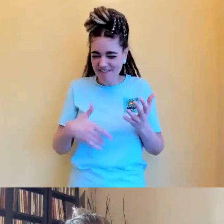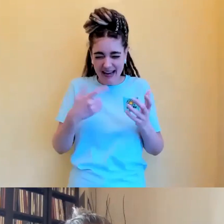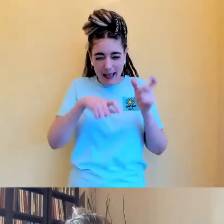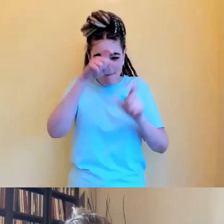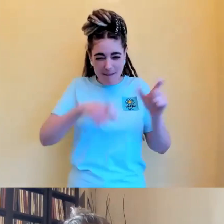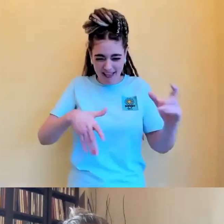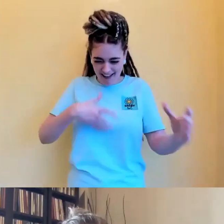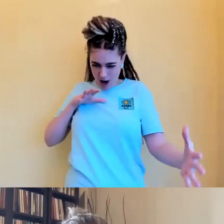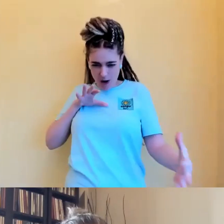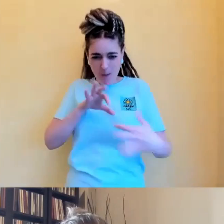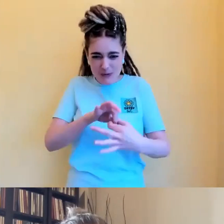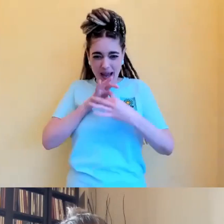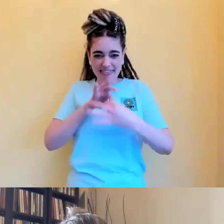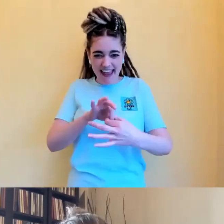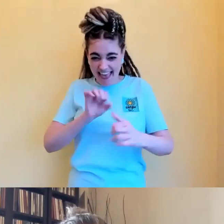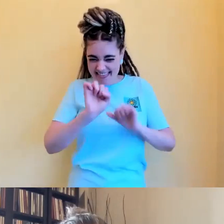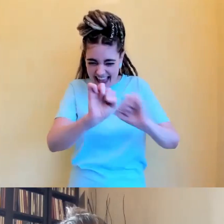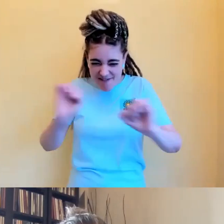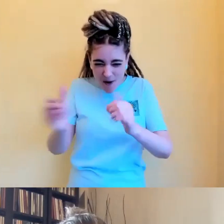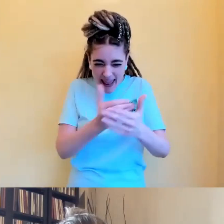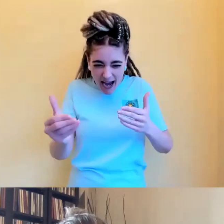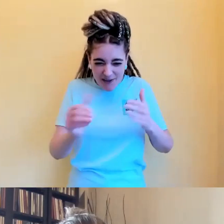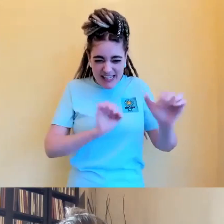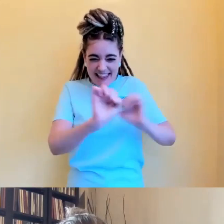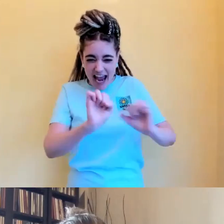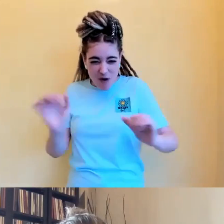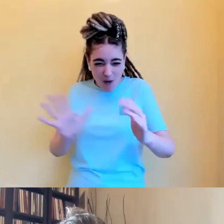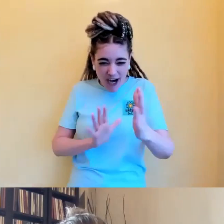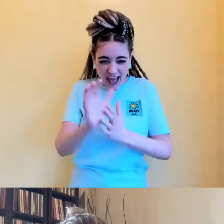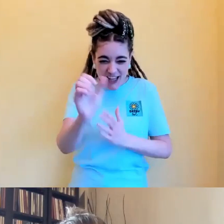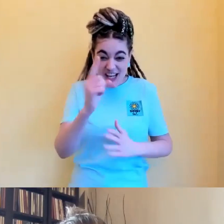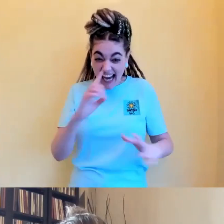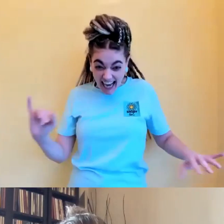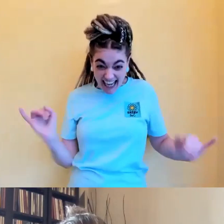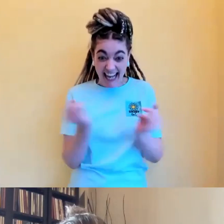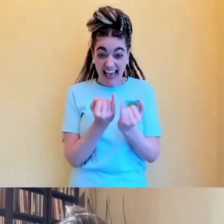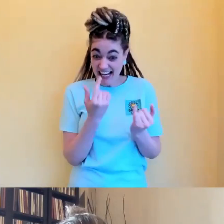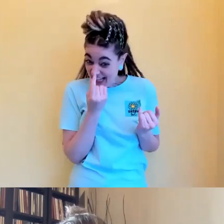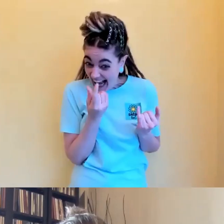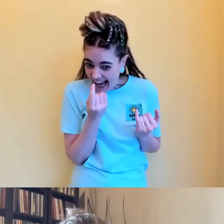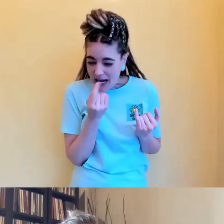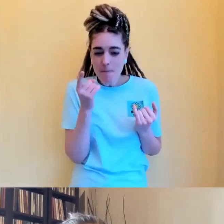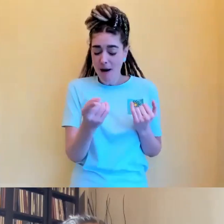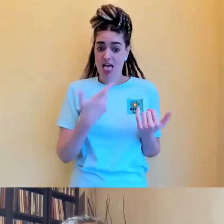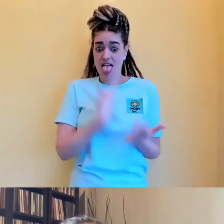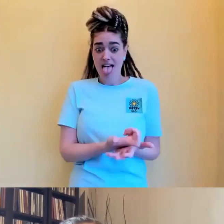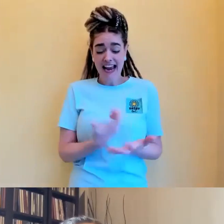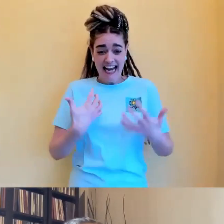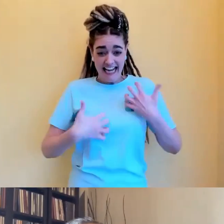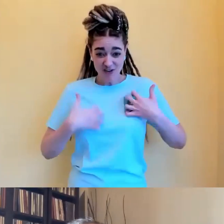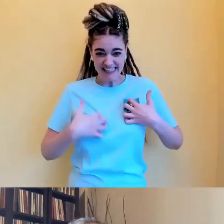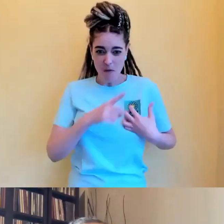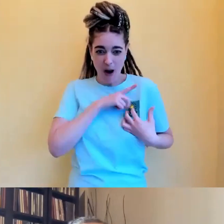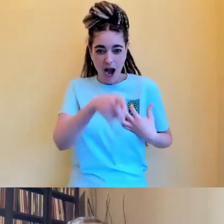different languages and different cultures and how they clash. And it's just interesting that you've obviously from your own experience brought